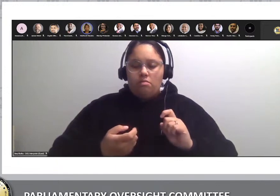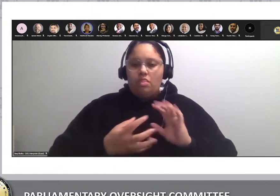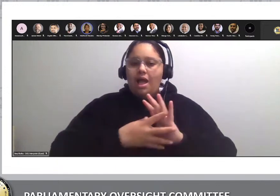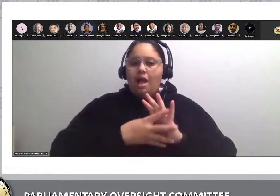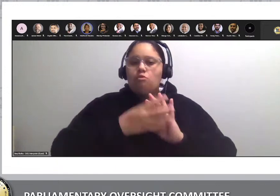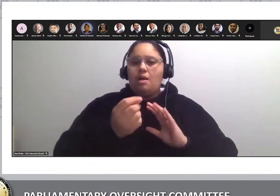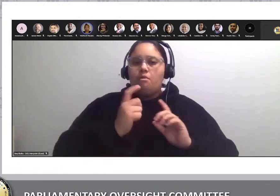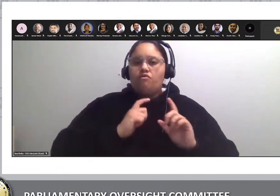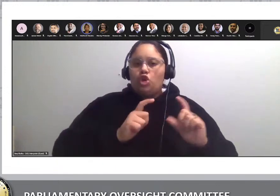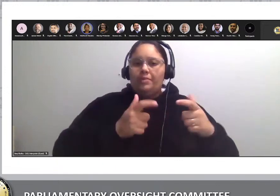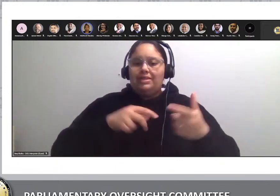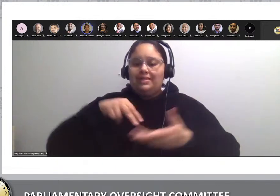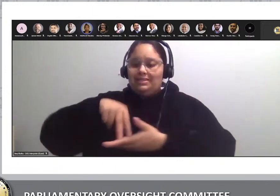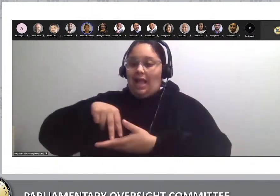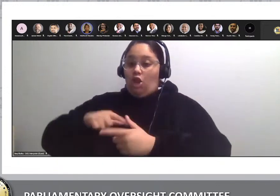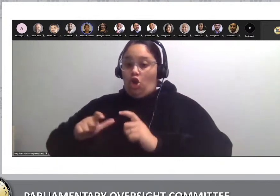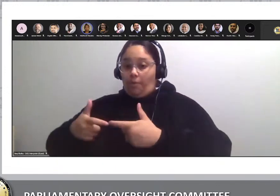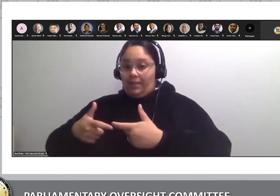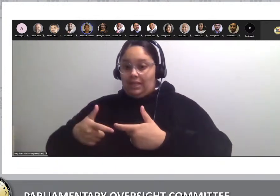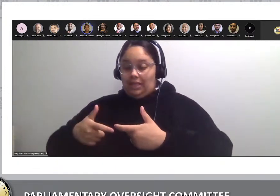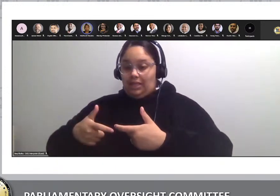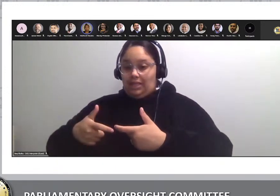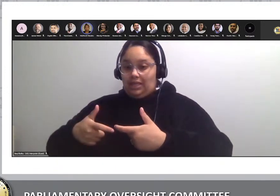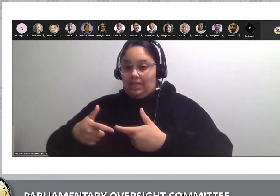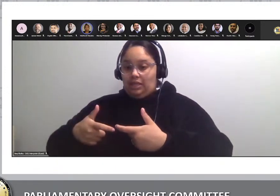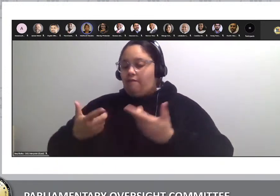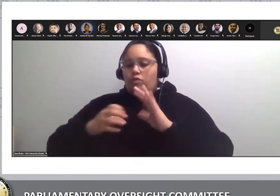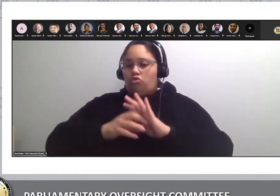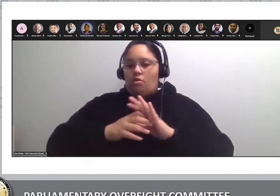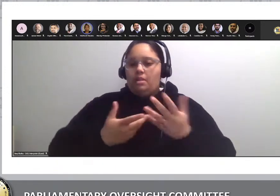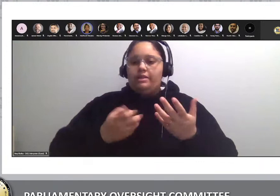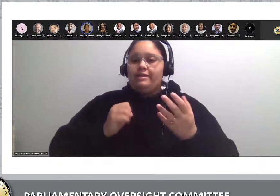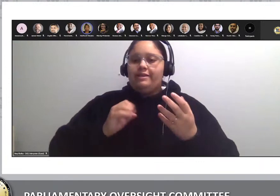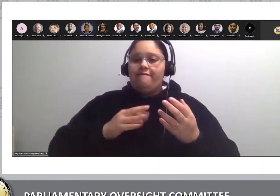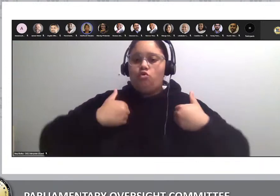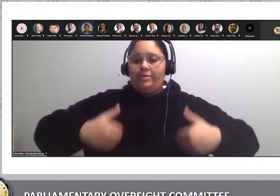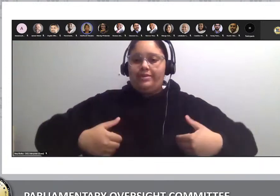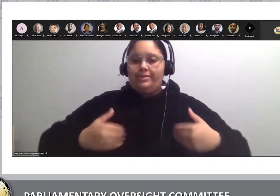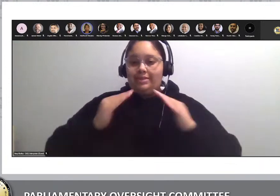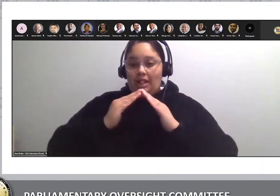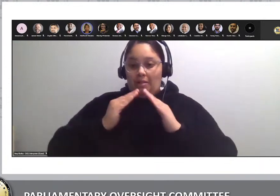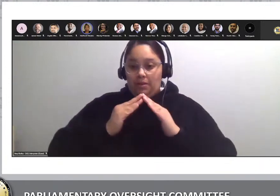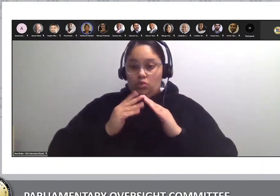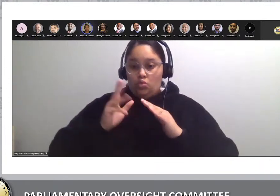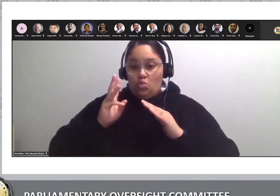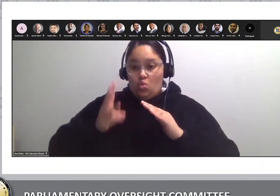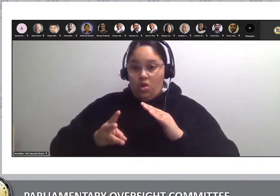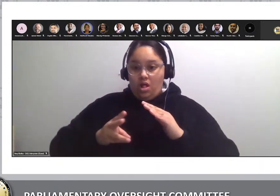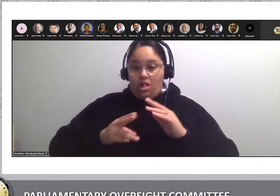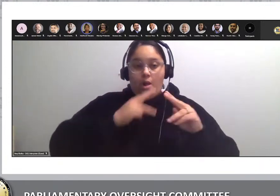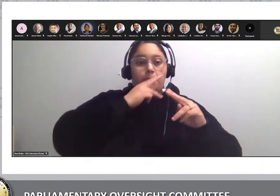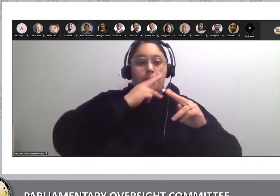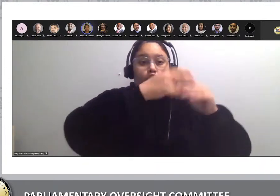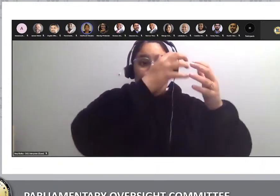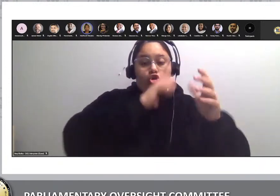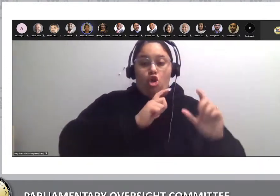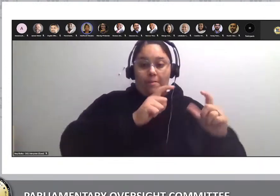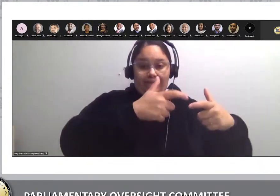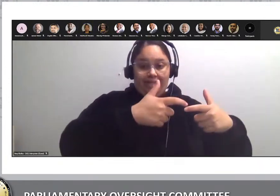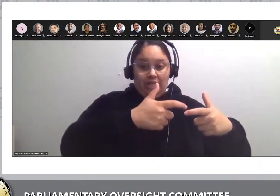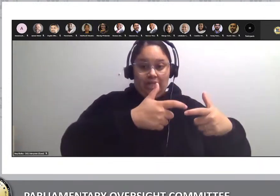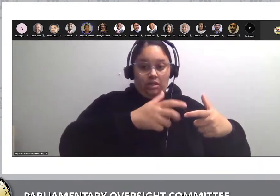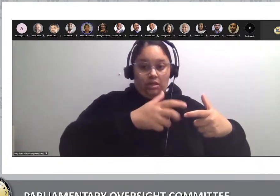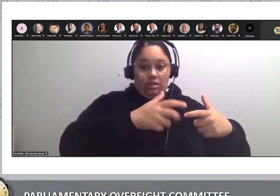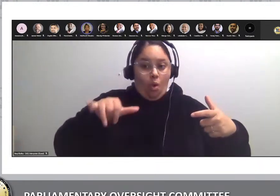outcome of the committee, the standing committee. Let's say if it's in human settlement, are you going to, as a petition committee, going to wait for